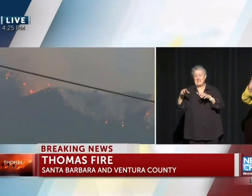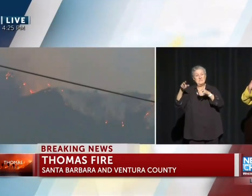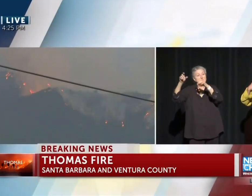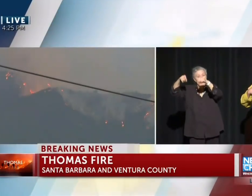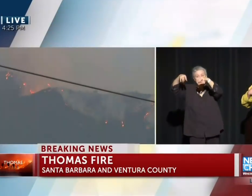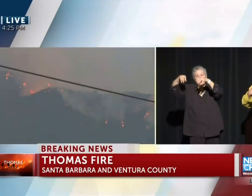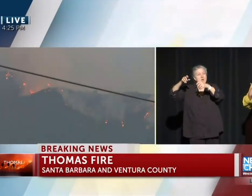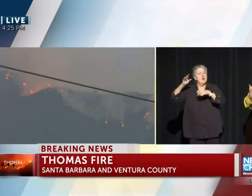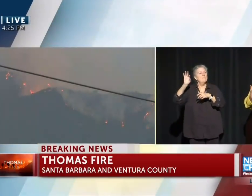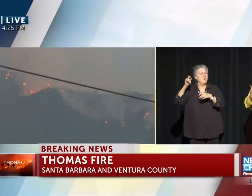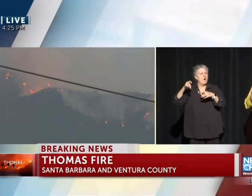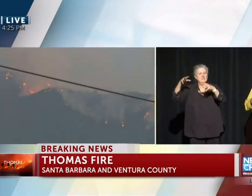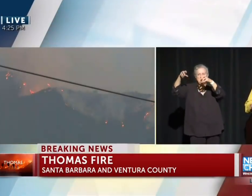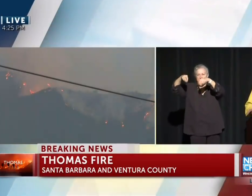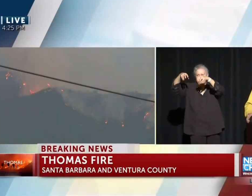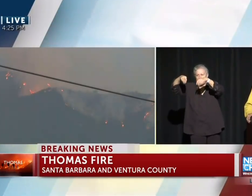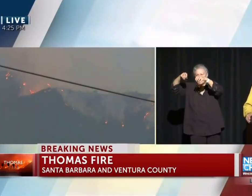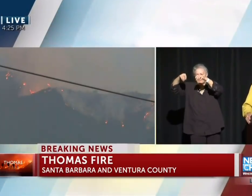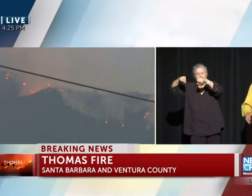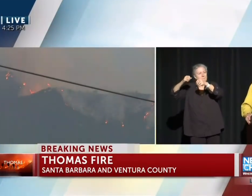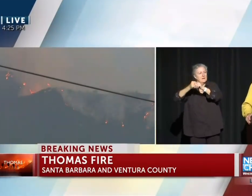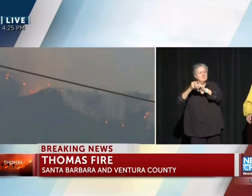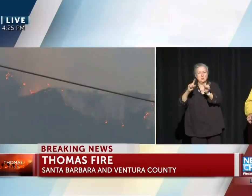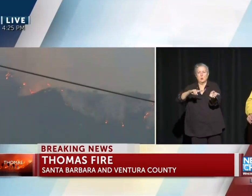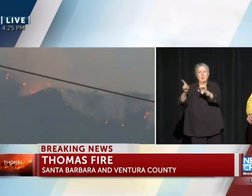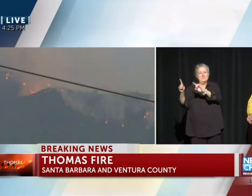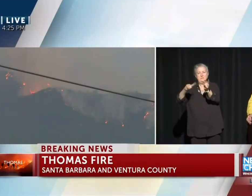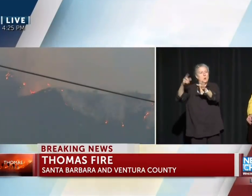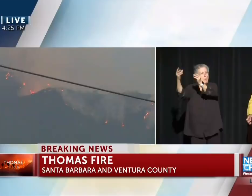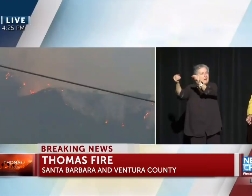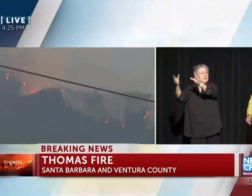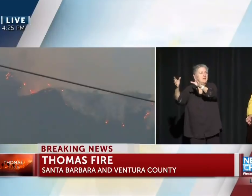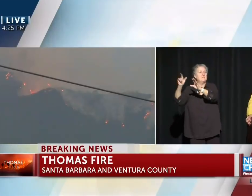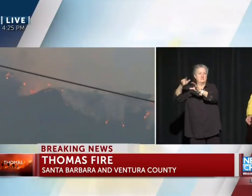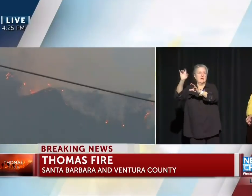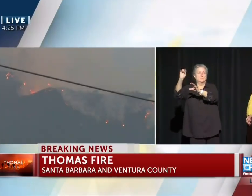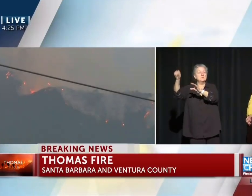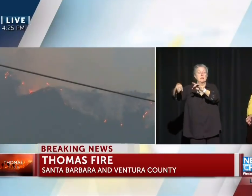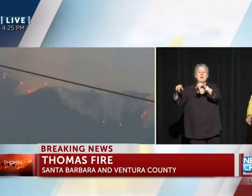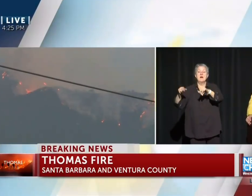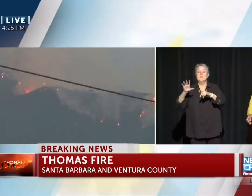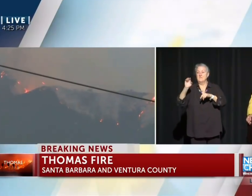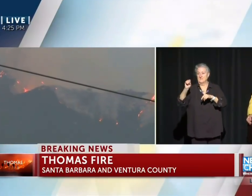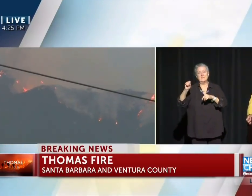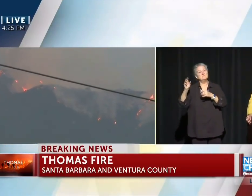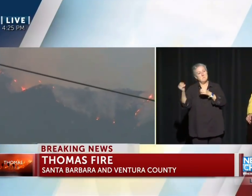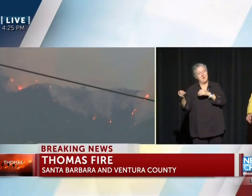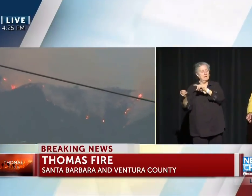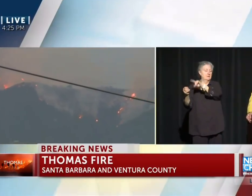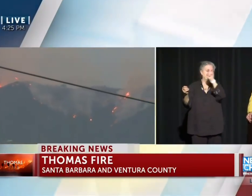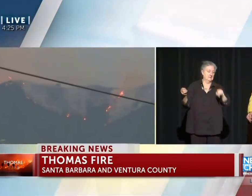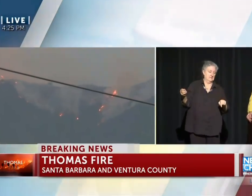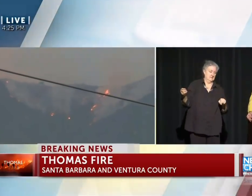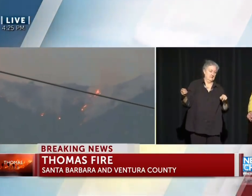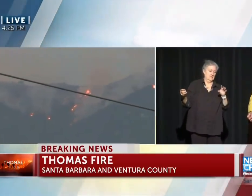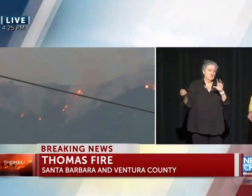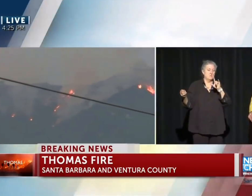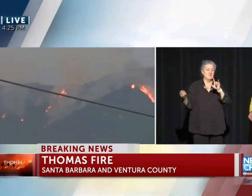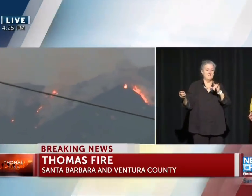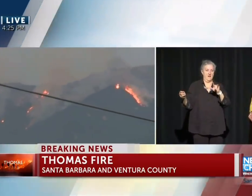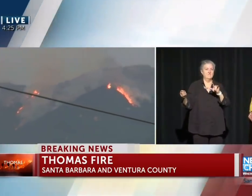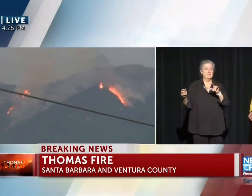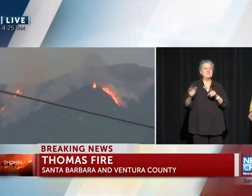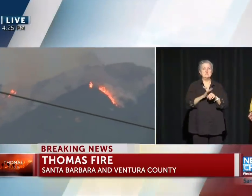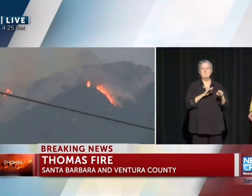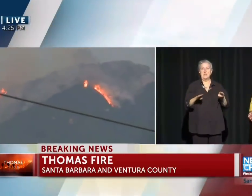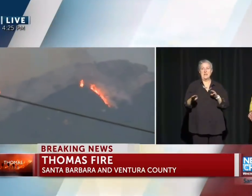when the fog is so thick it's wetting your windshield. So 50% is wet, 25% is when fire behavior starts